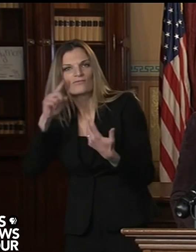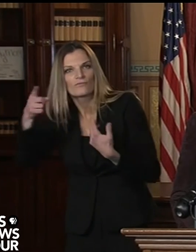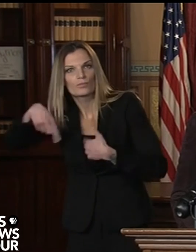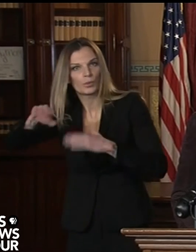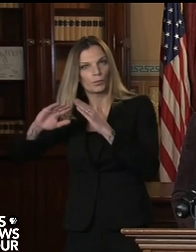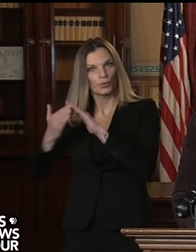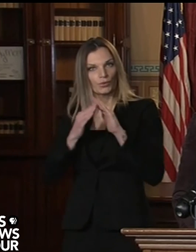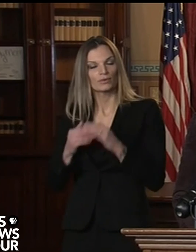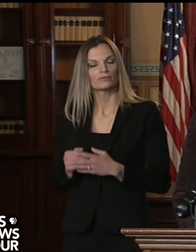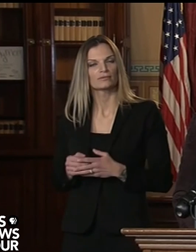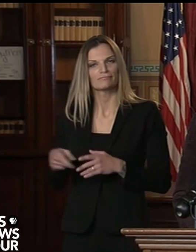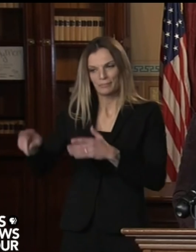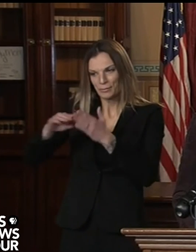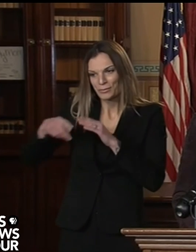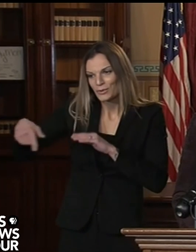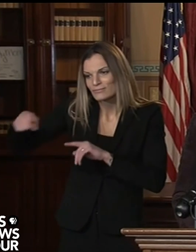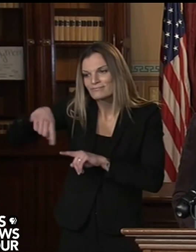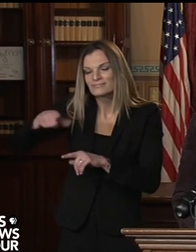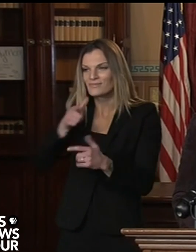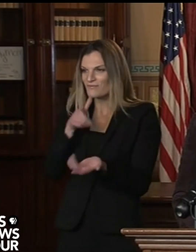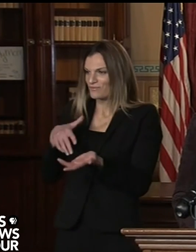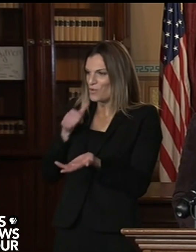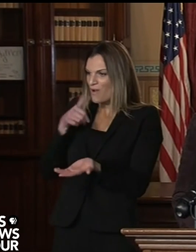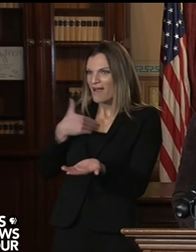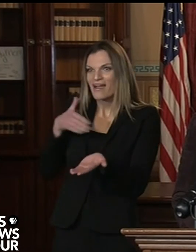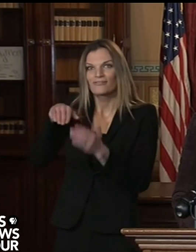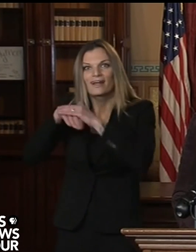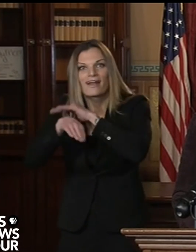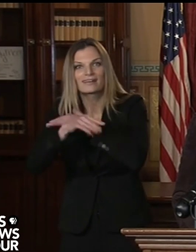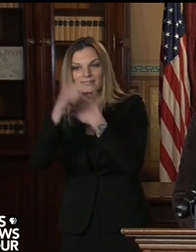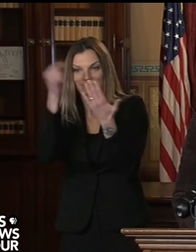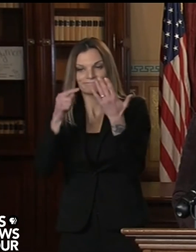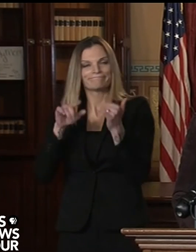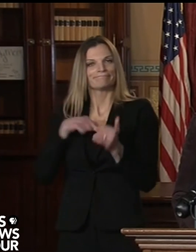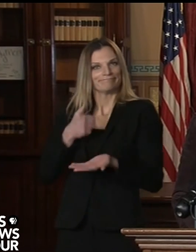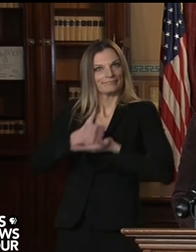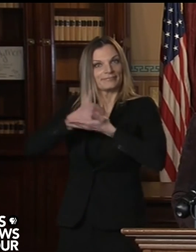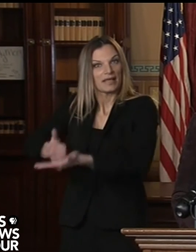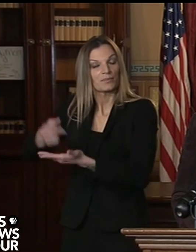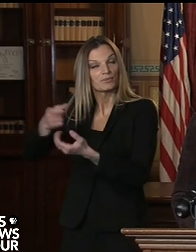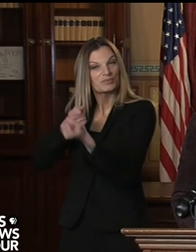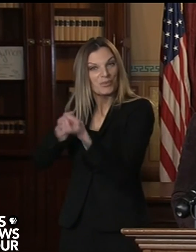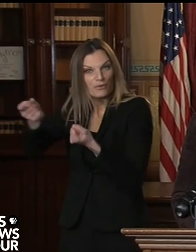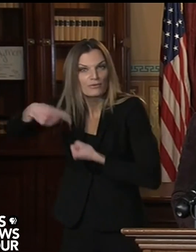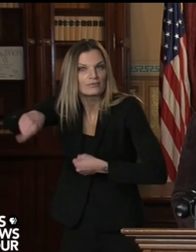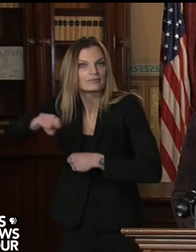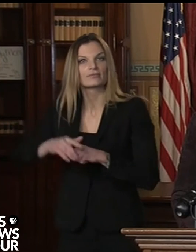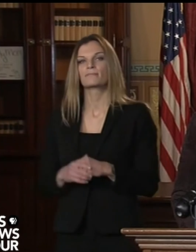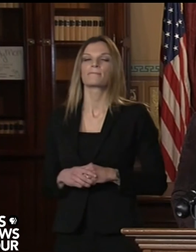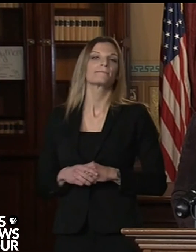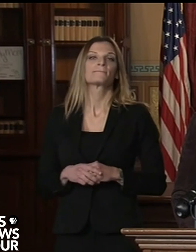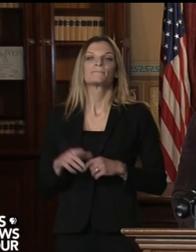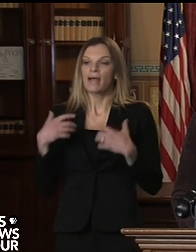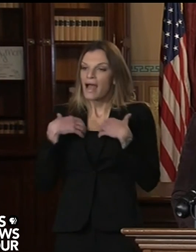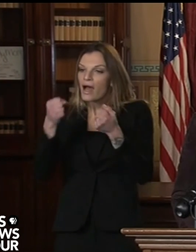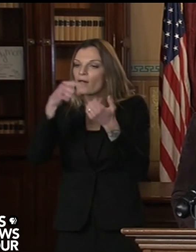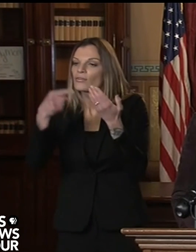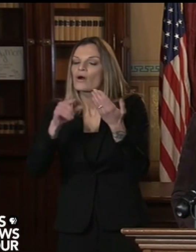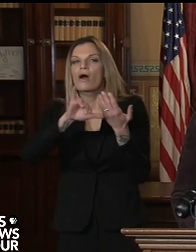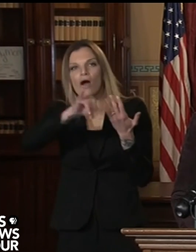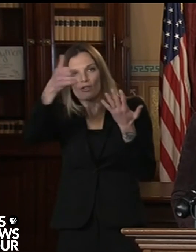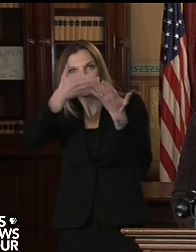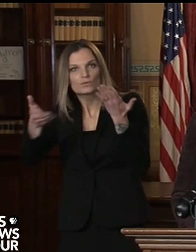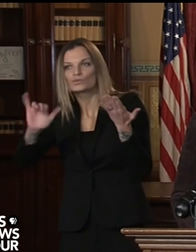provide vulnerable communities with access to critical health and non-health resources, and to start work